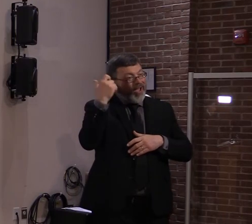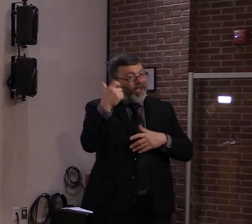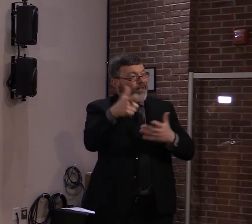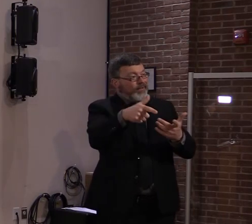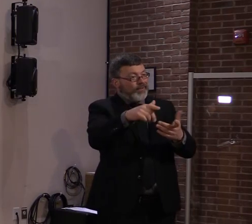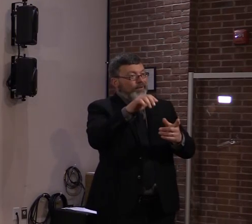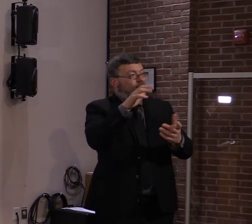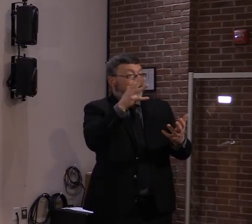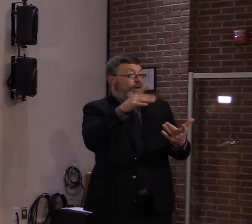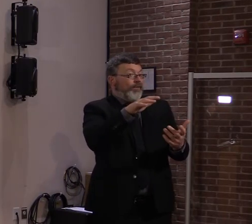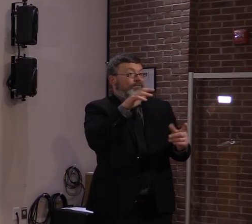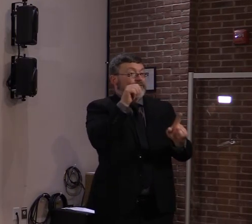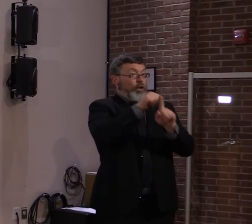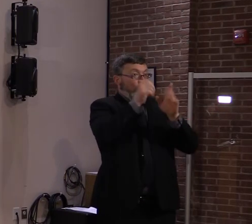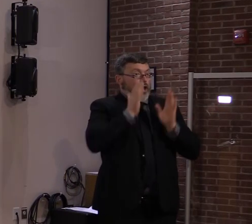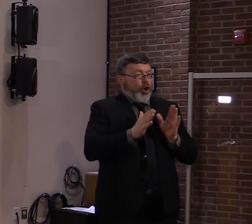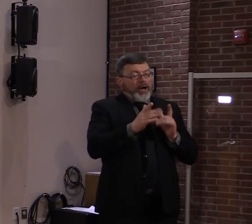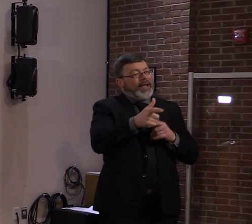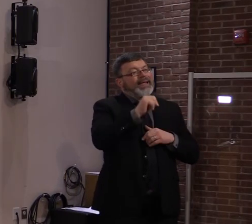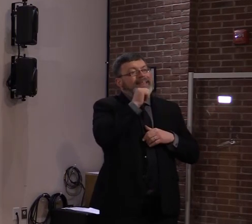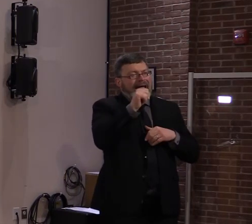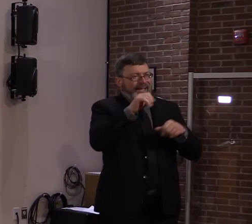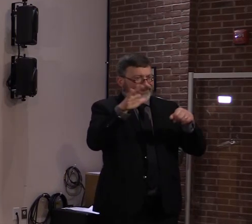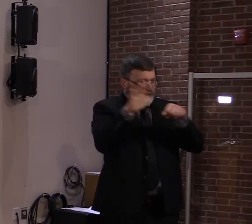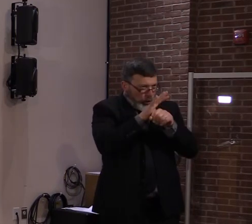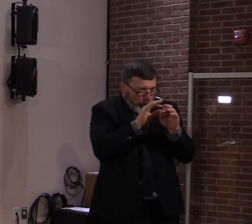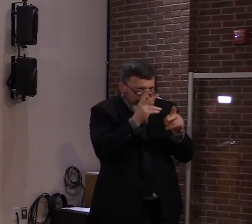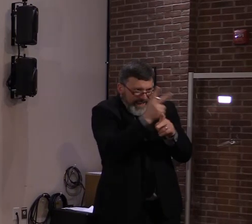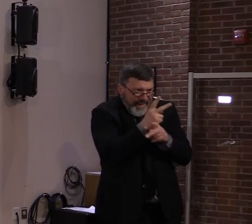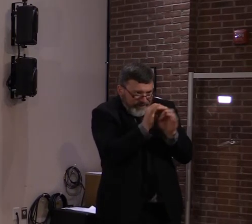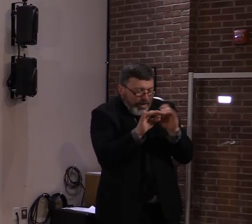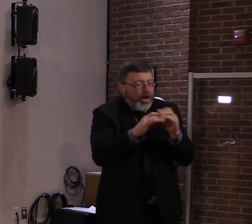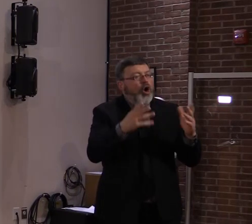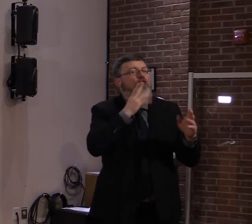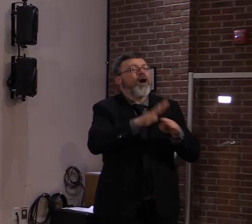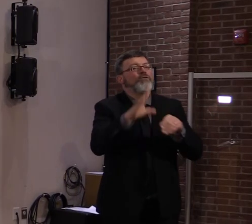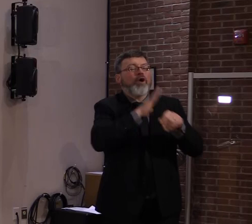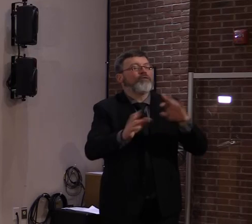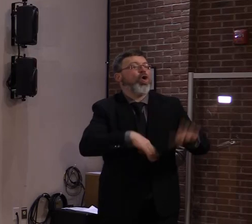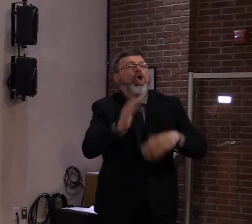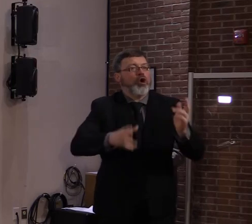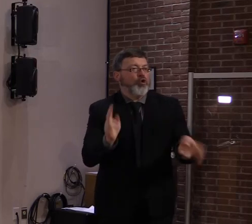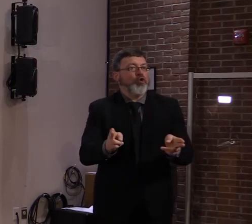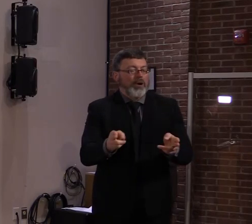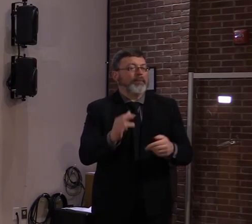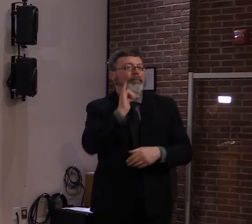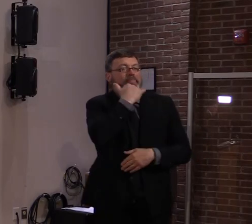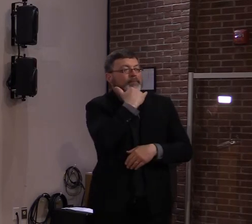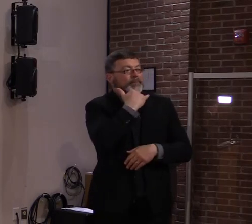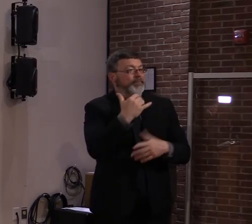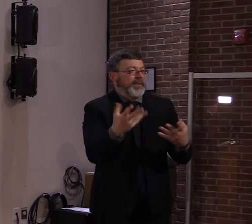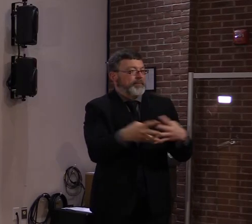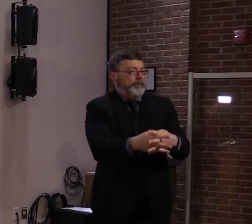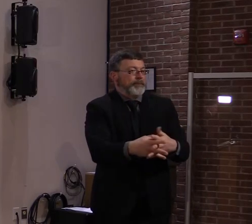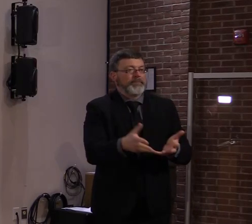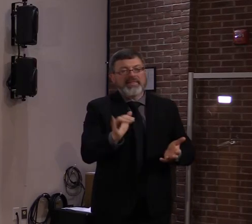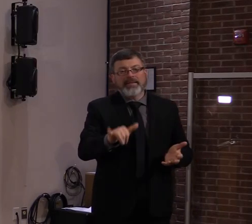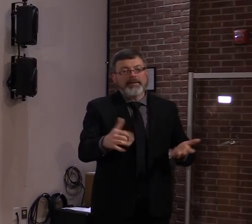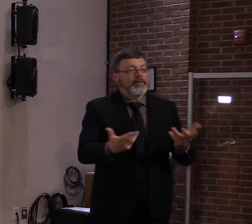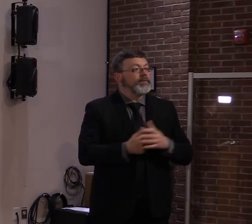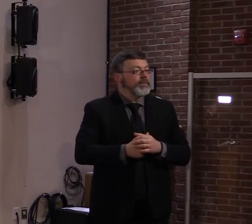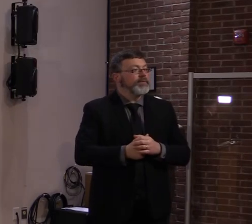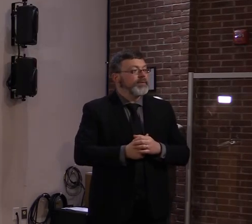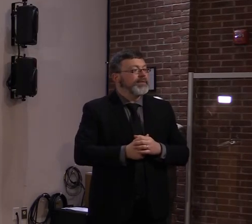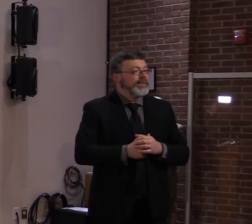using, you know, individuals' names, social security numbers, home addresses, phone numbers, license